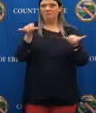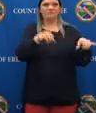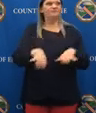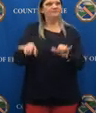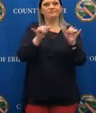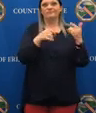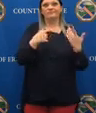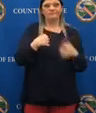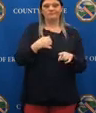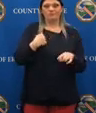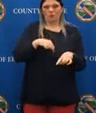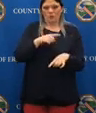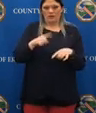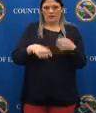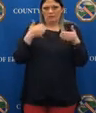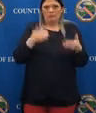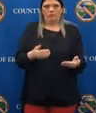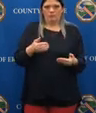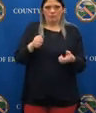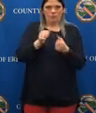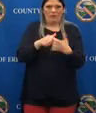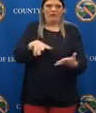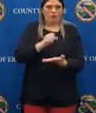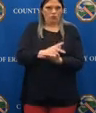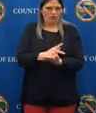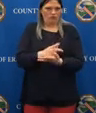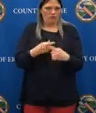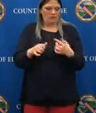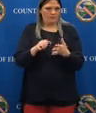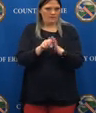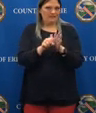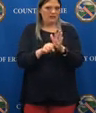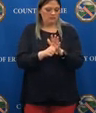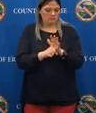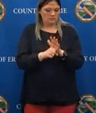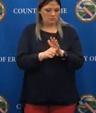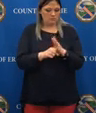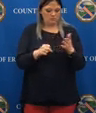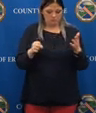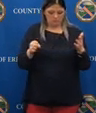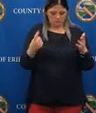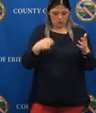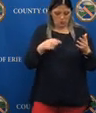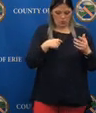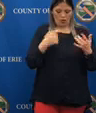do that unless we get approval from the state. So we are moving ahead, and I should